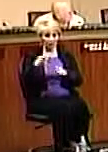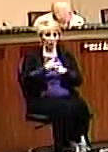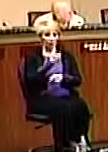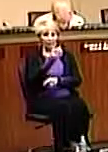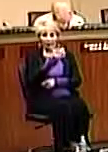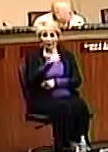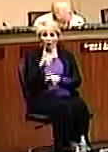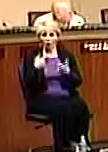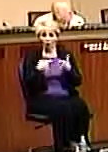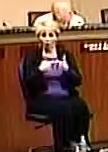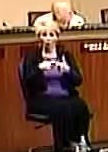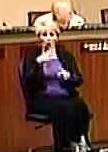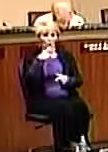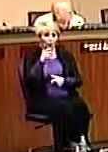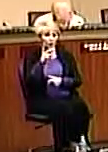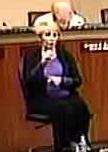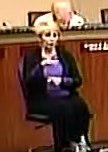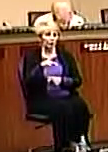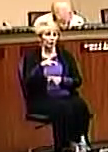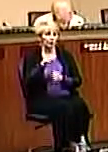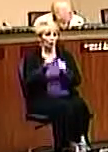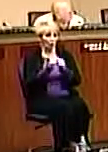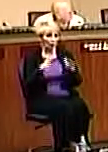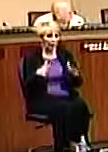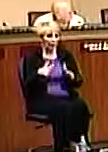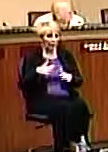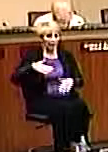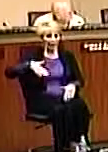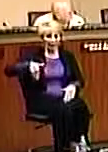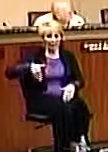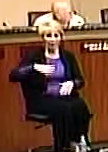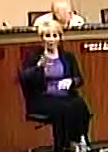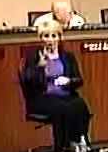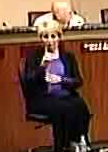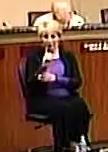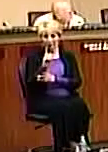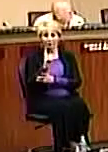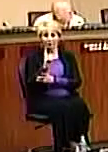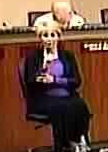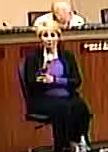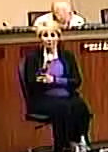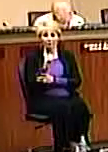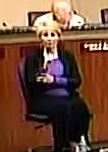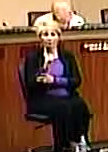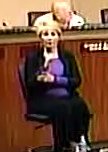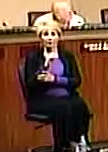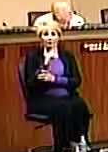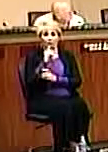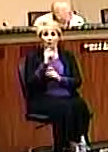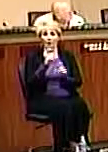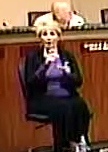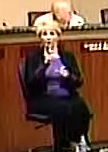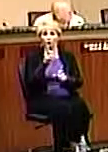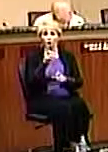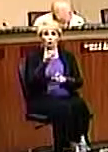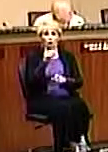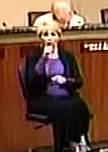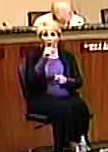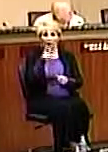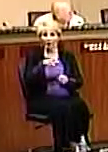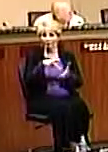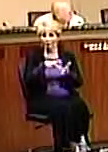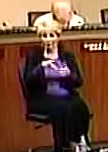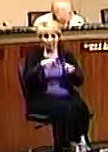any electric, water, sewer utility without a late fee being assessed do not have to pay a